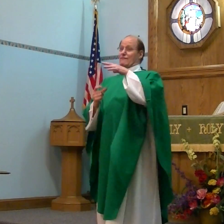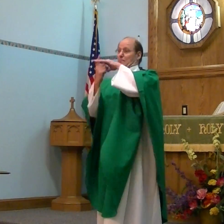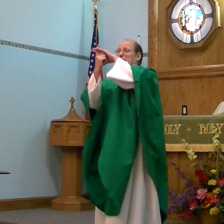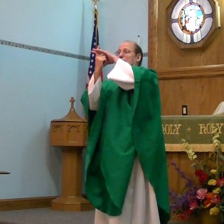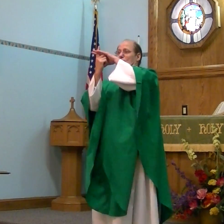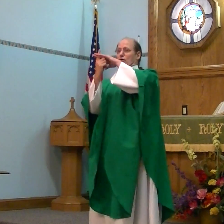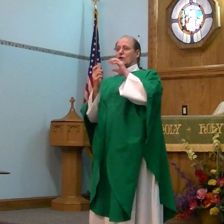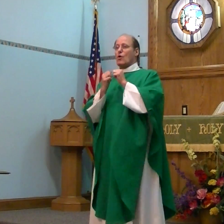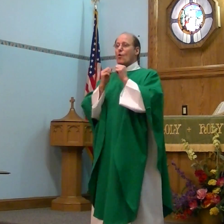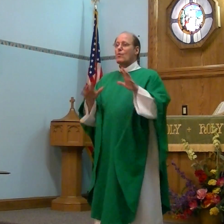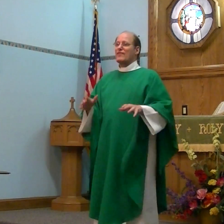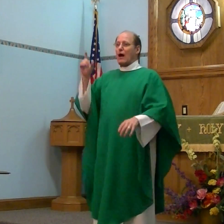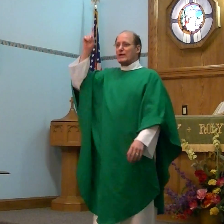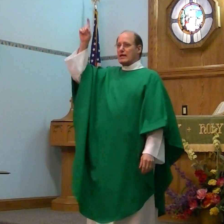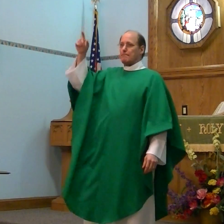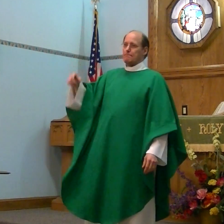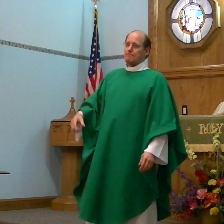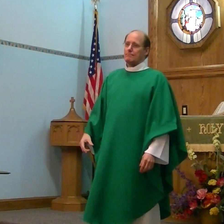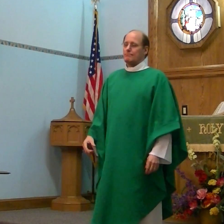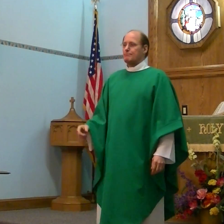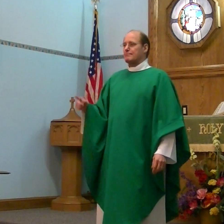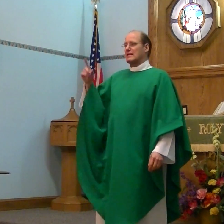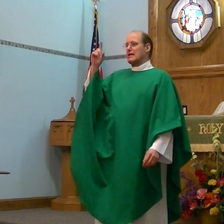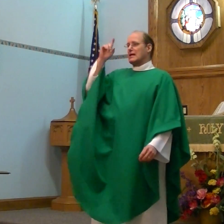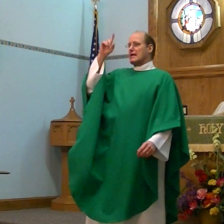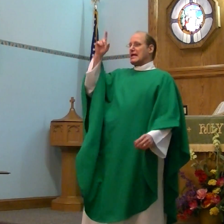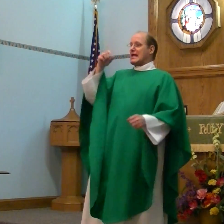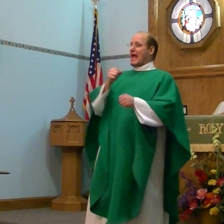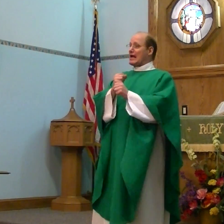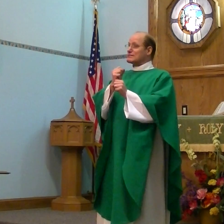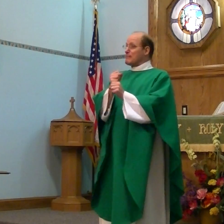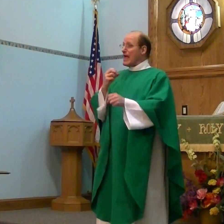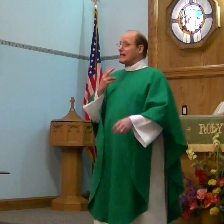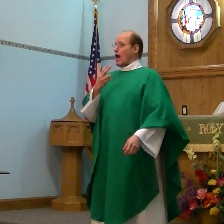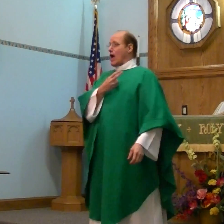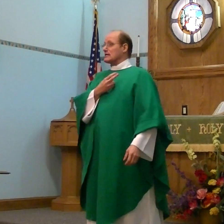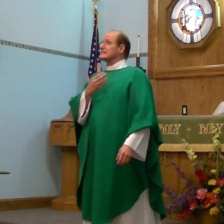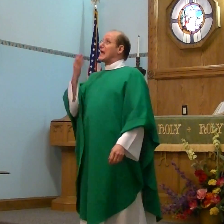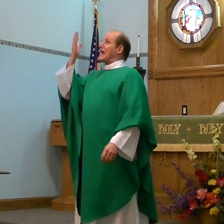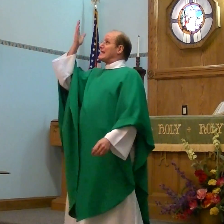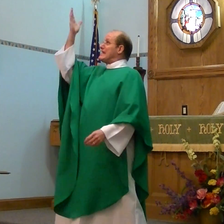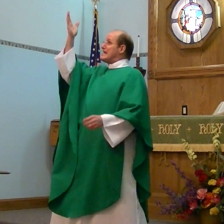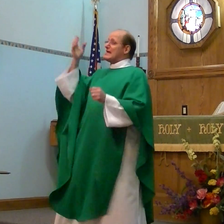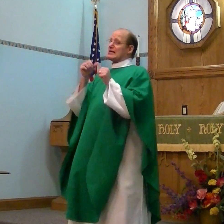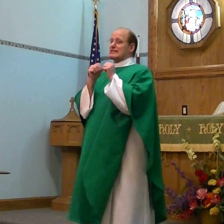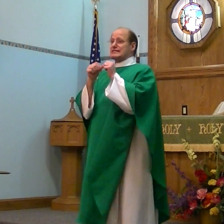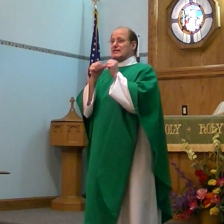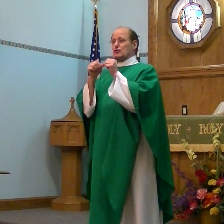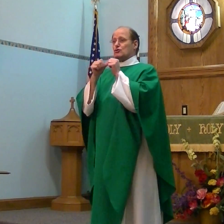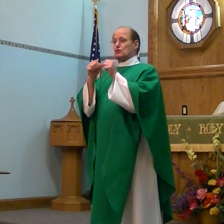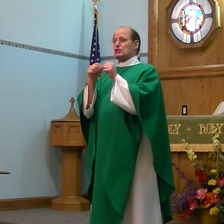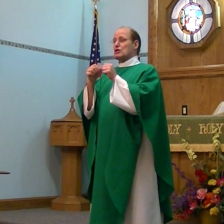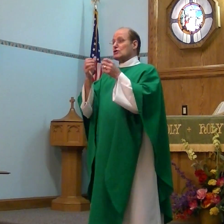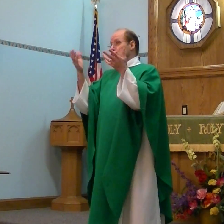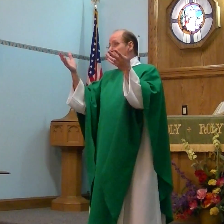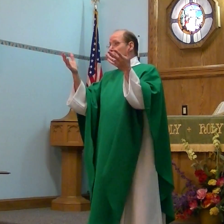have appeared without him. He has made us, and he continues to